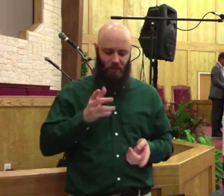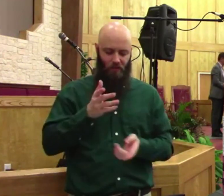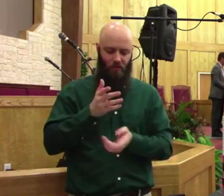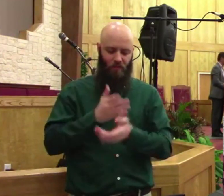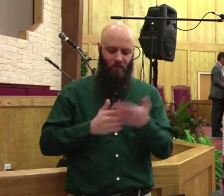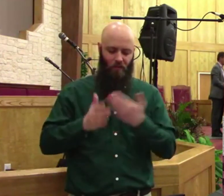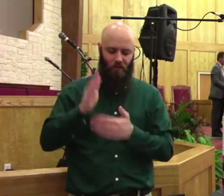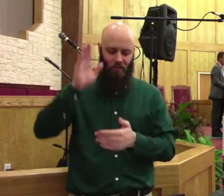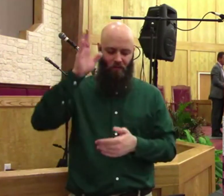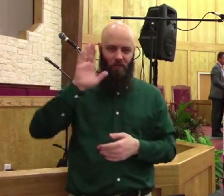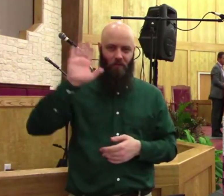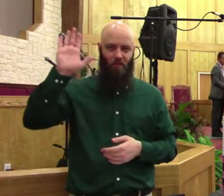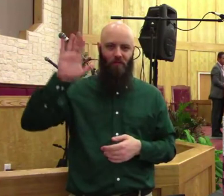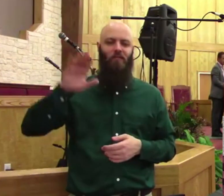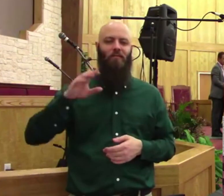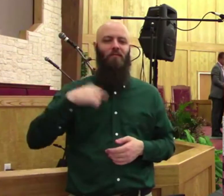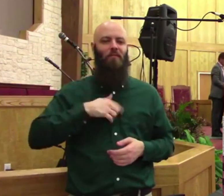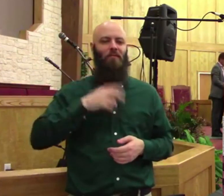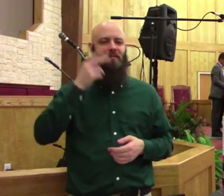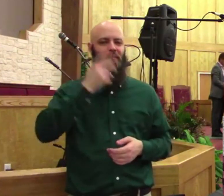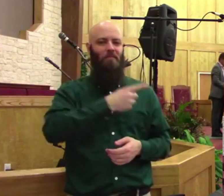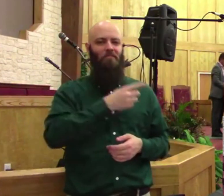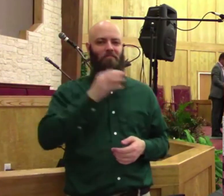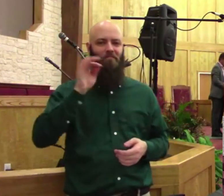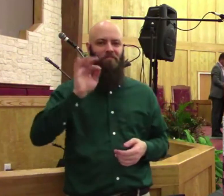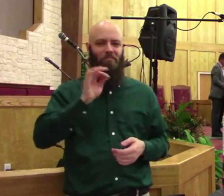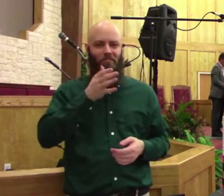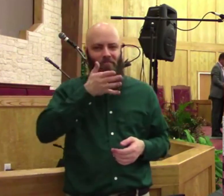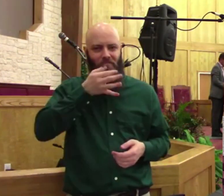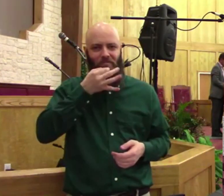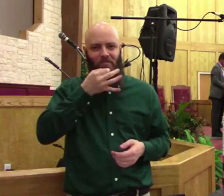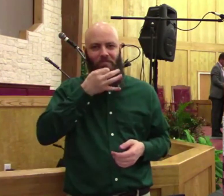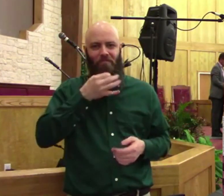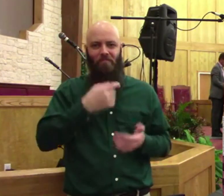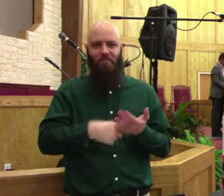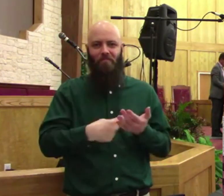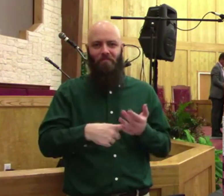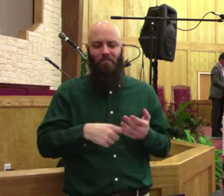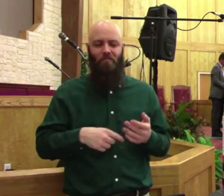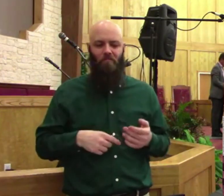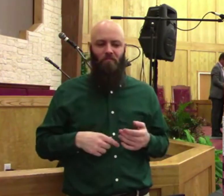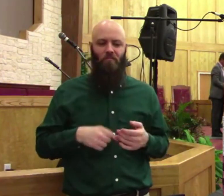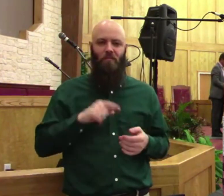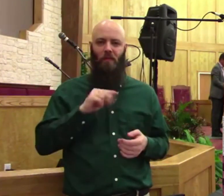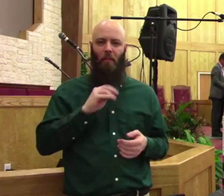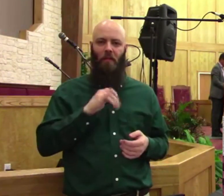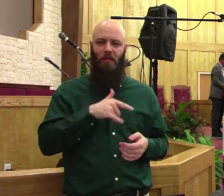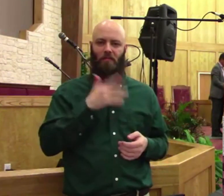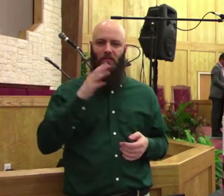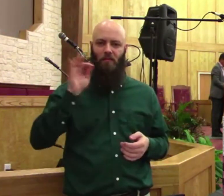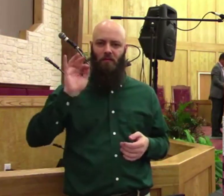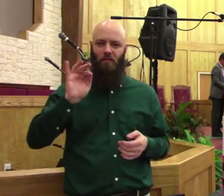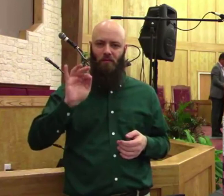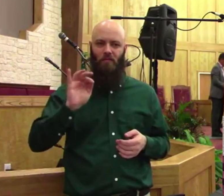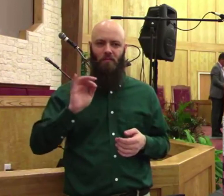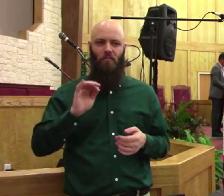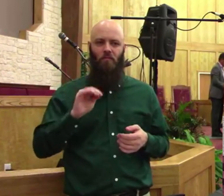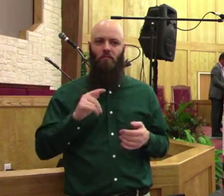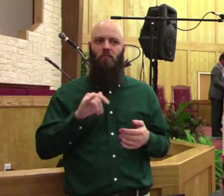And Pastor Tommy will give this message to us this morning and with